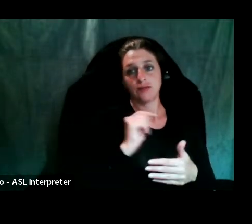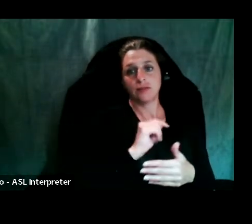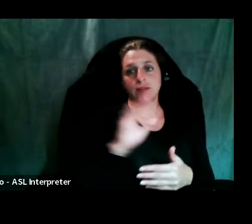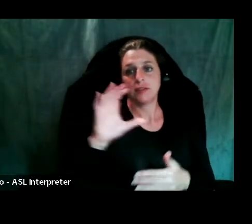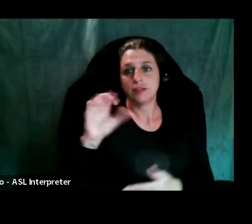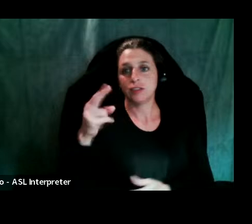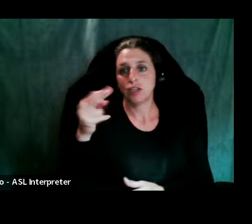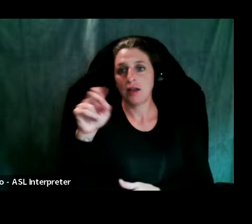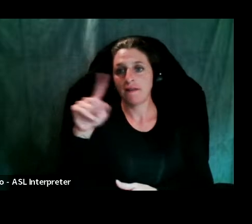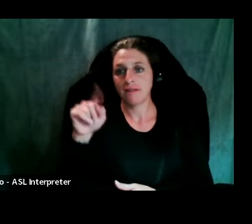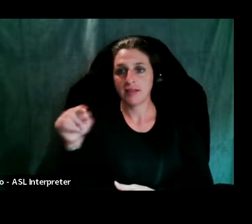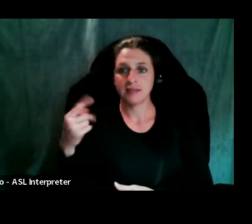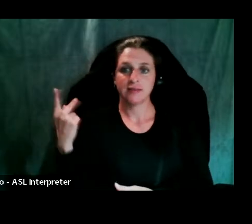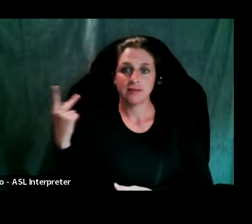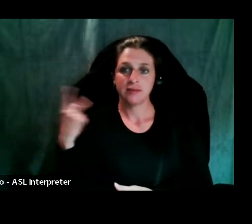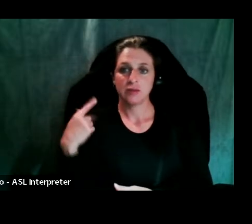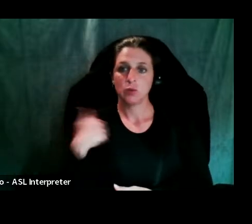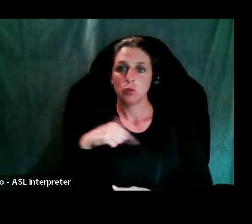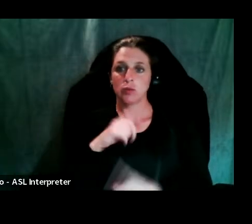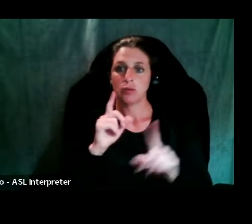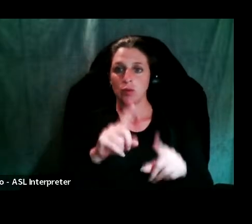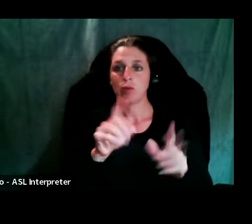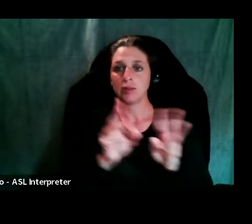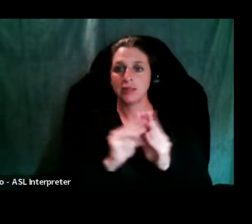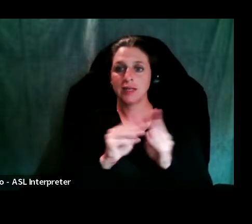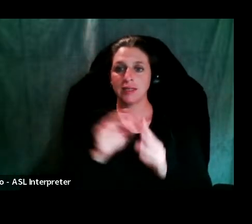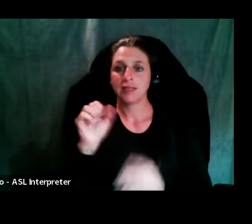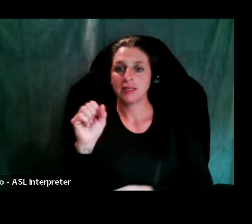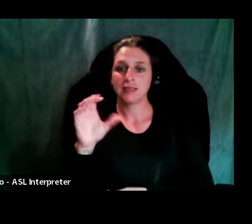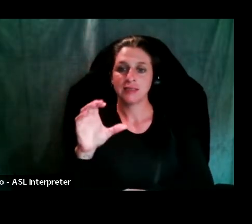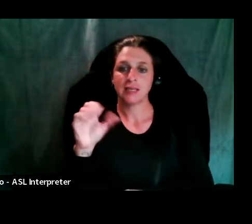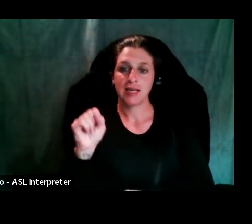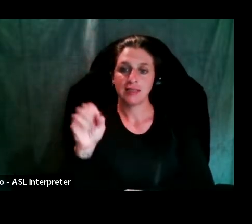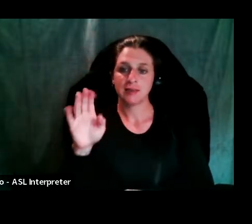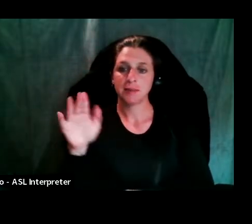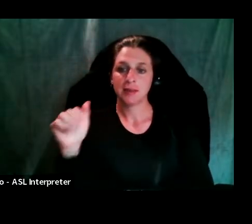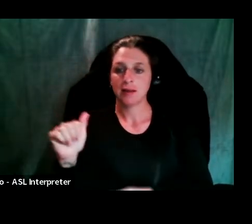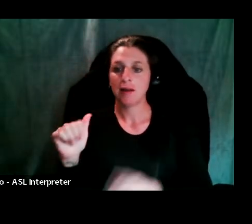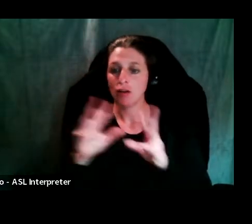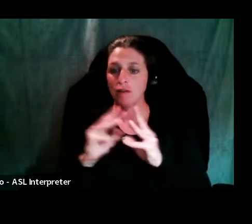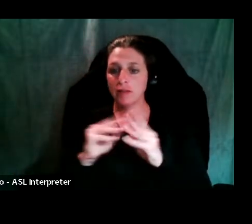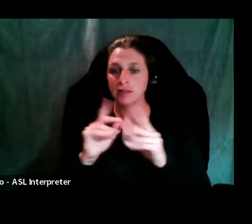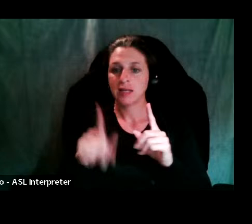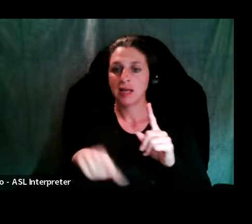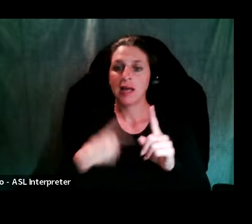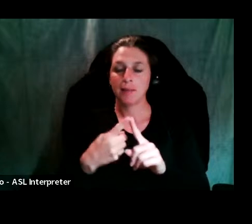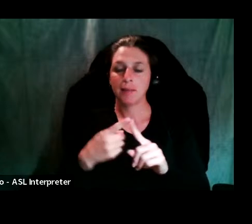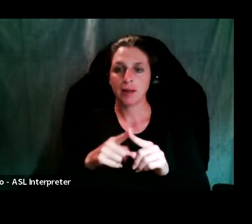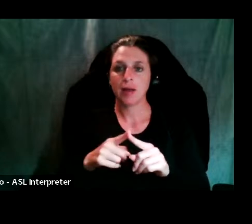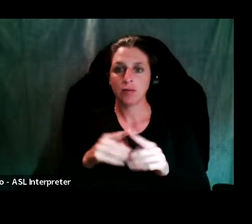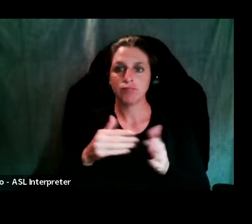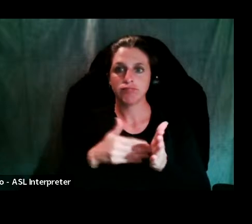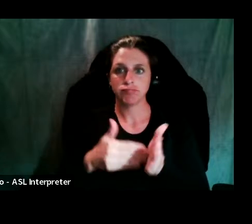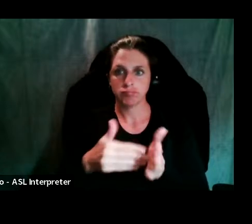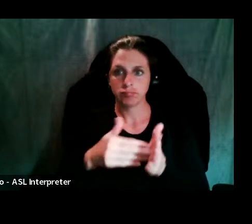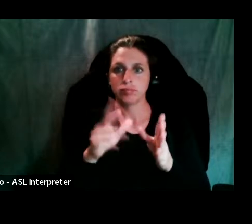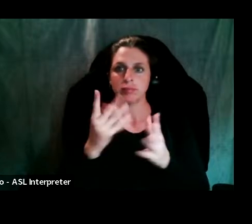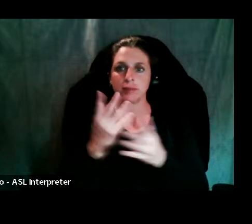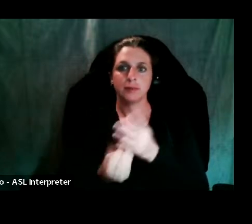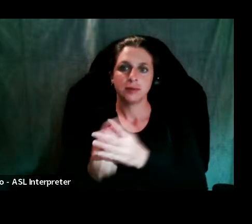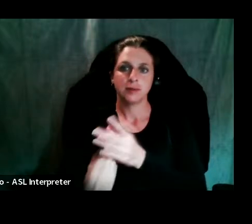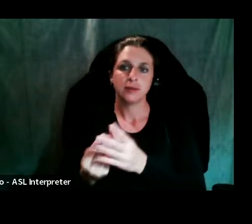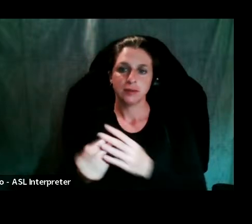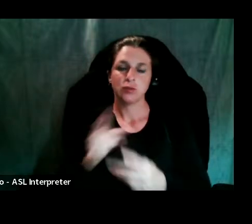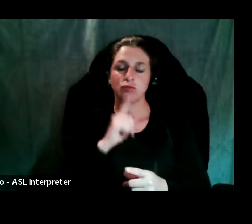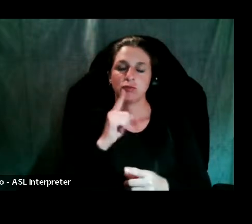I attended a session at the CSBA conference about chronic absenteeism, and so I appreciate all of